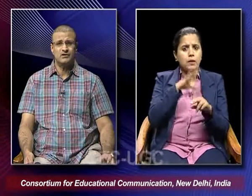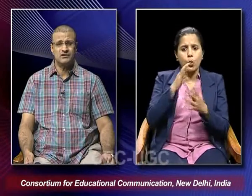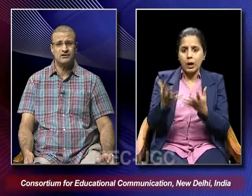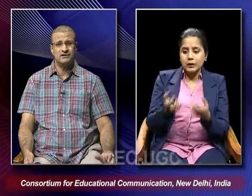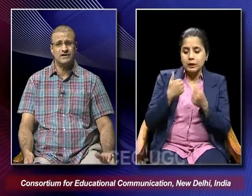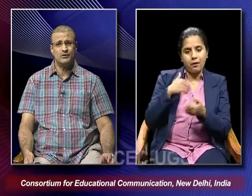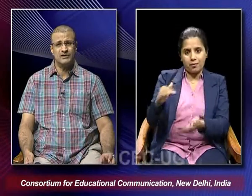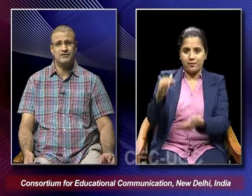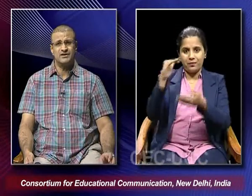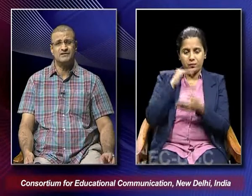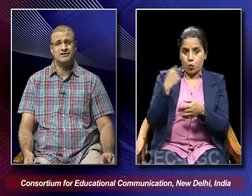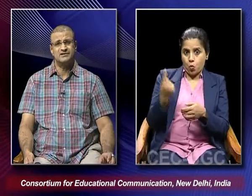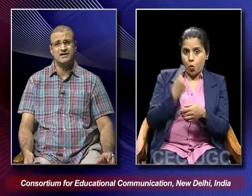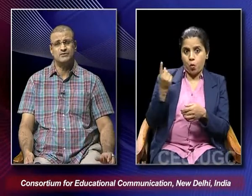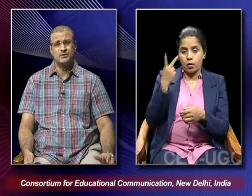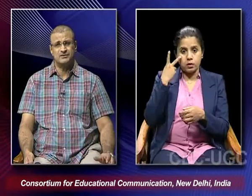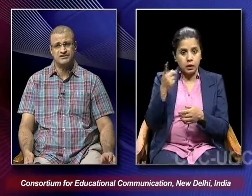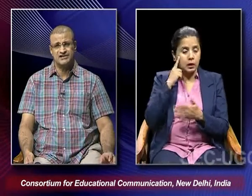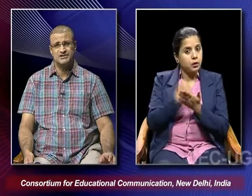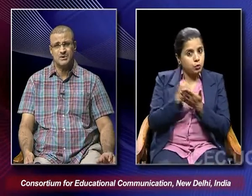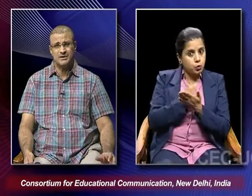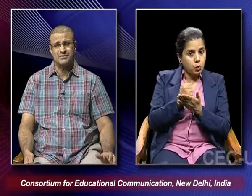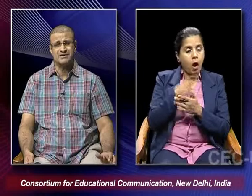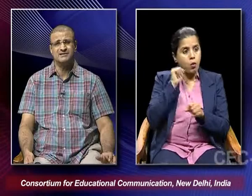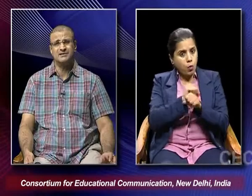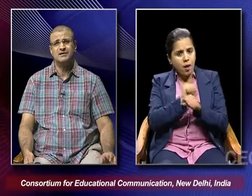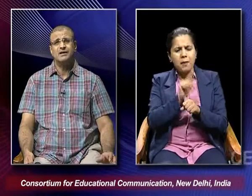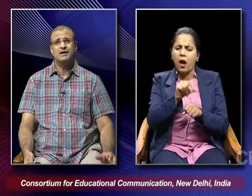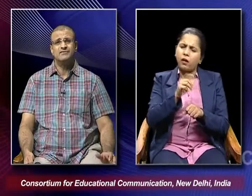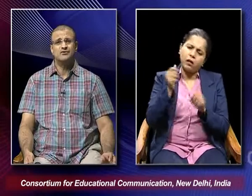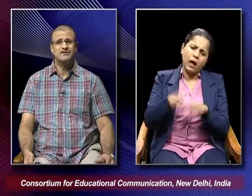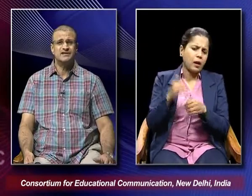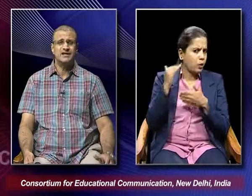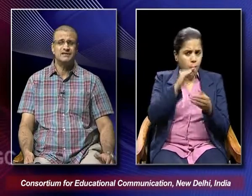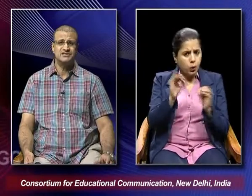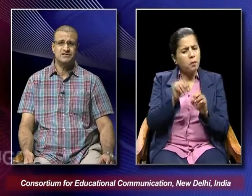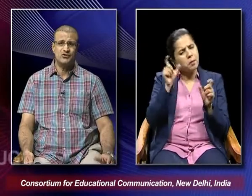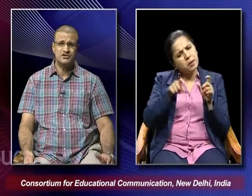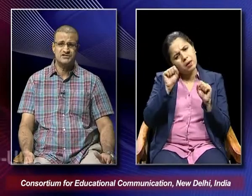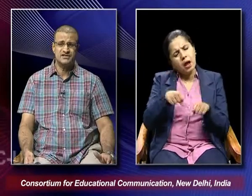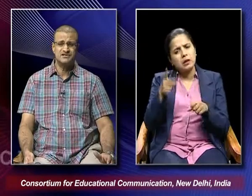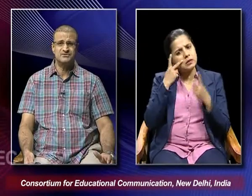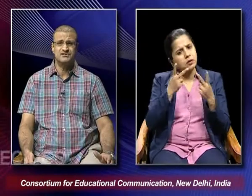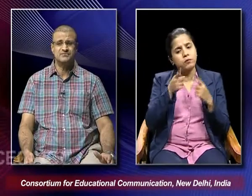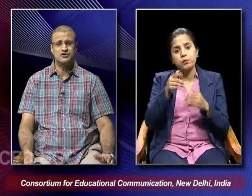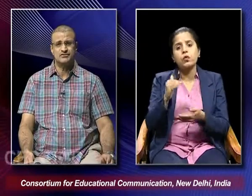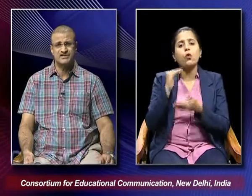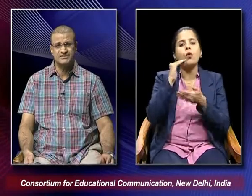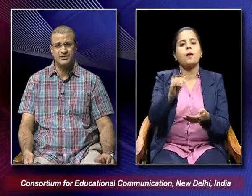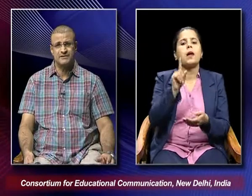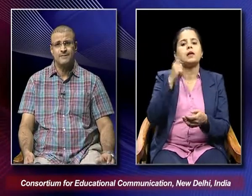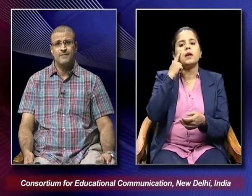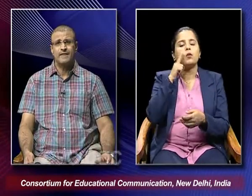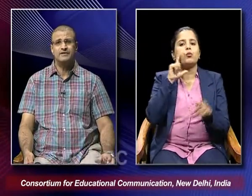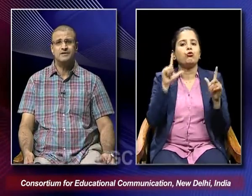award then only we can try to see his work, but rather we would say that these awards, they are some sort of a